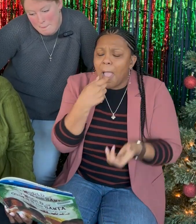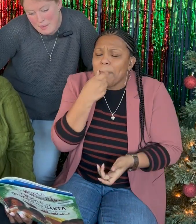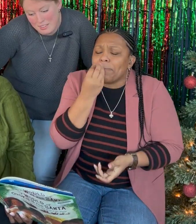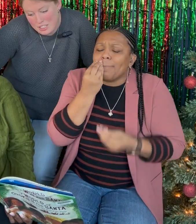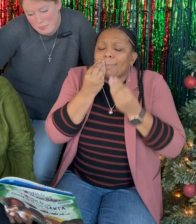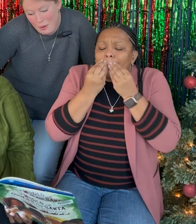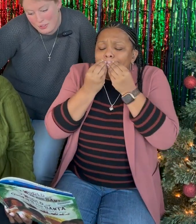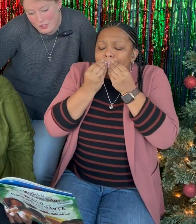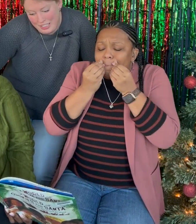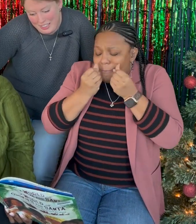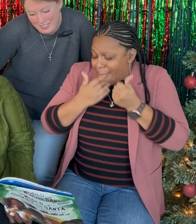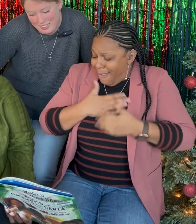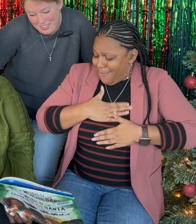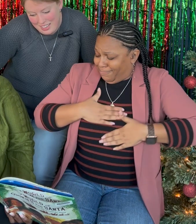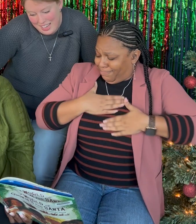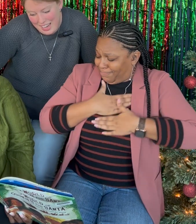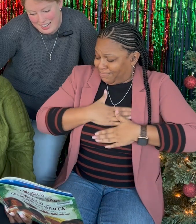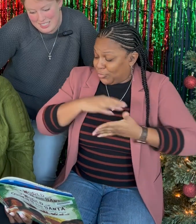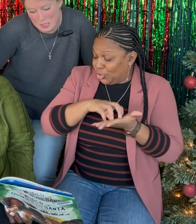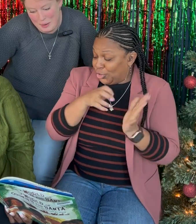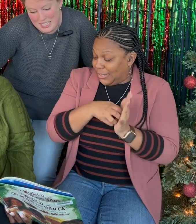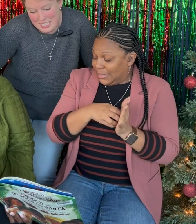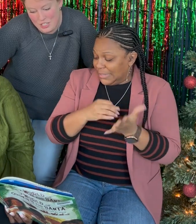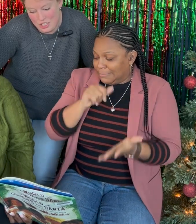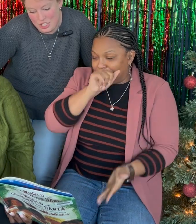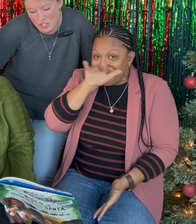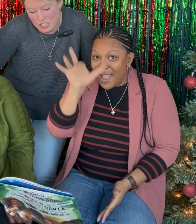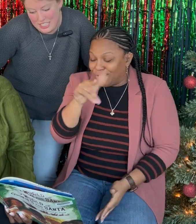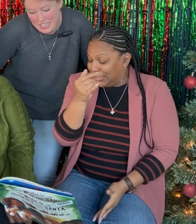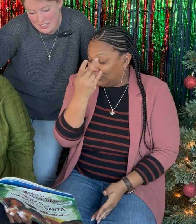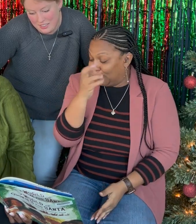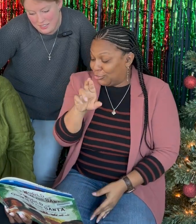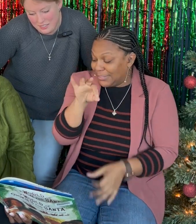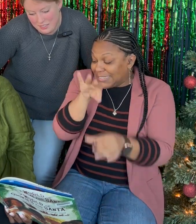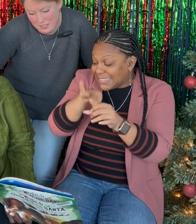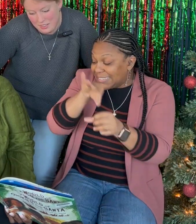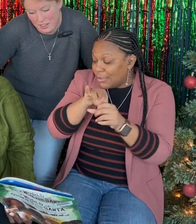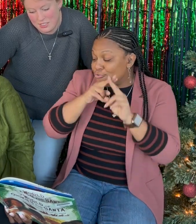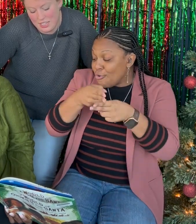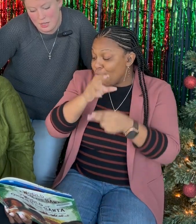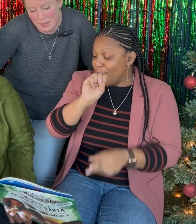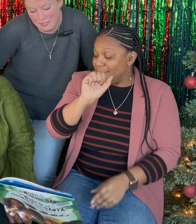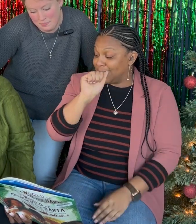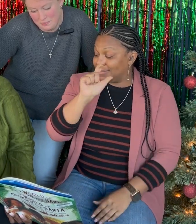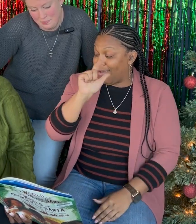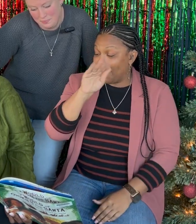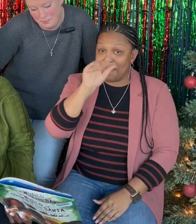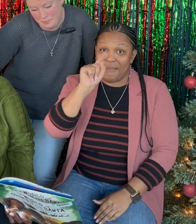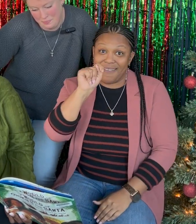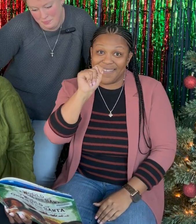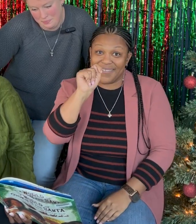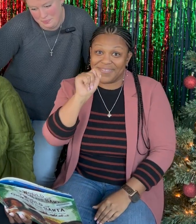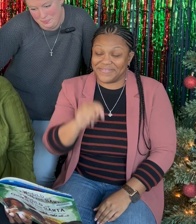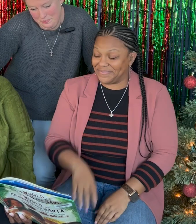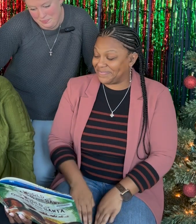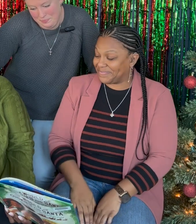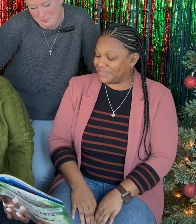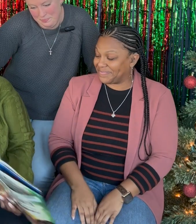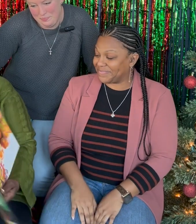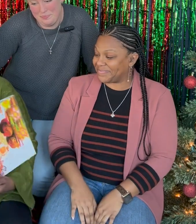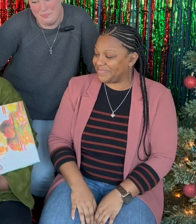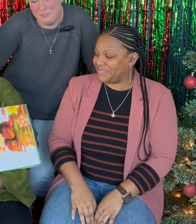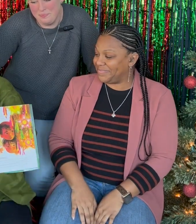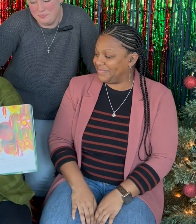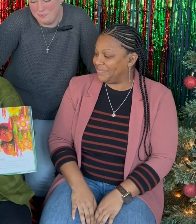crisp, melt-in-your-mouth cookie, and a spicy ginger tea called salabat.